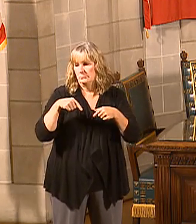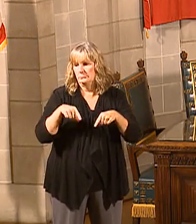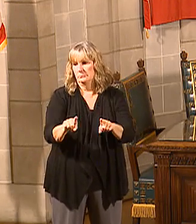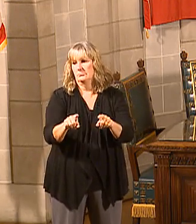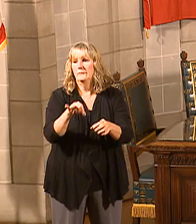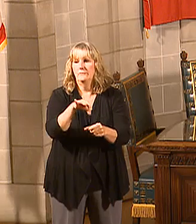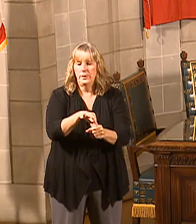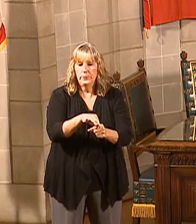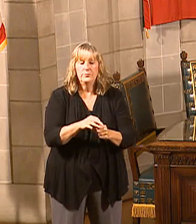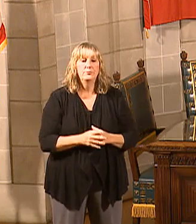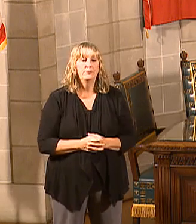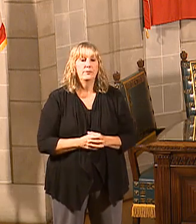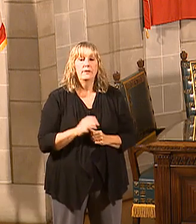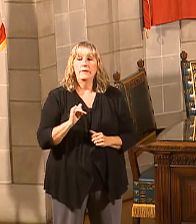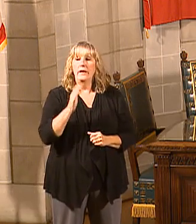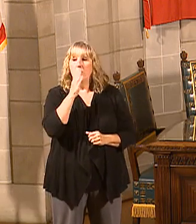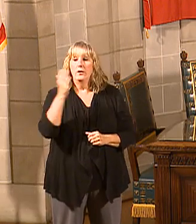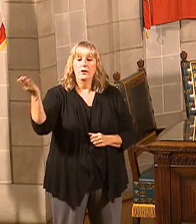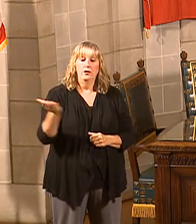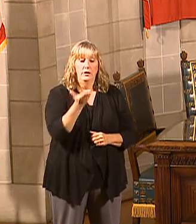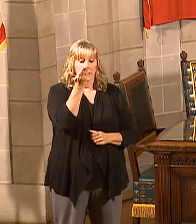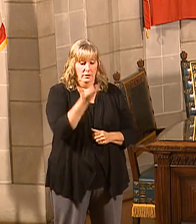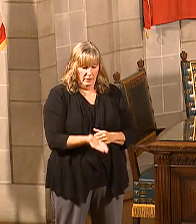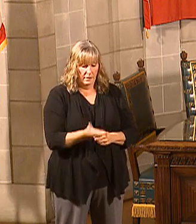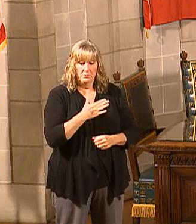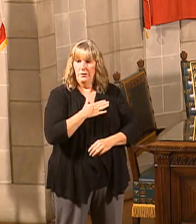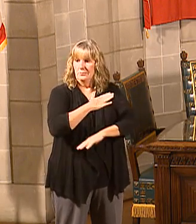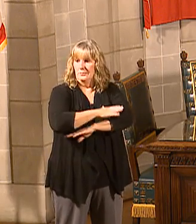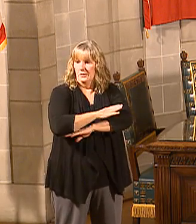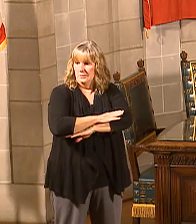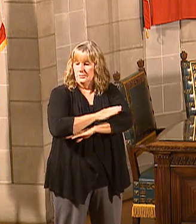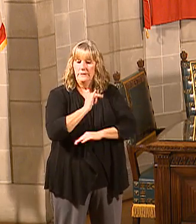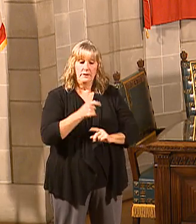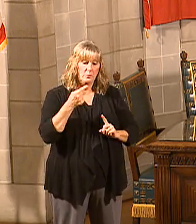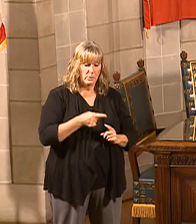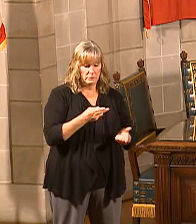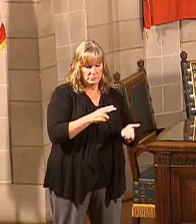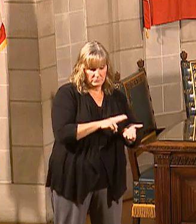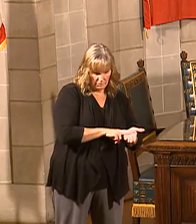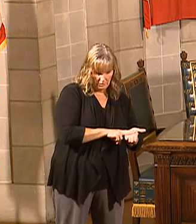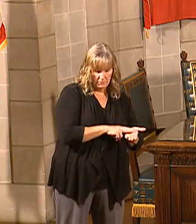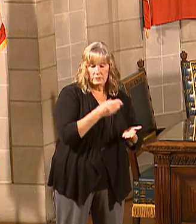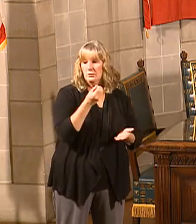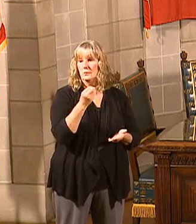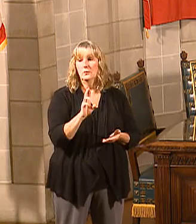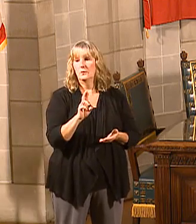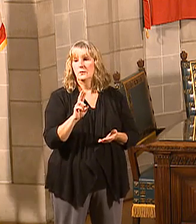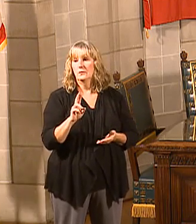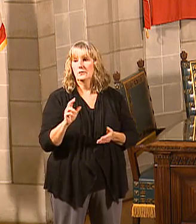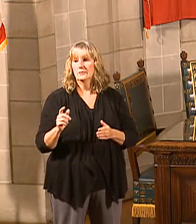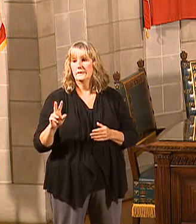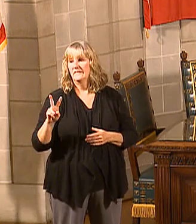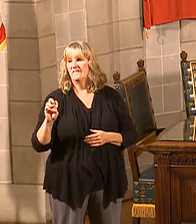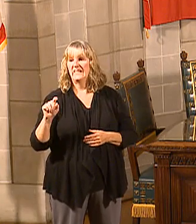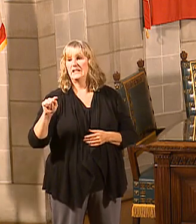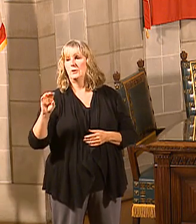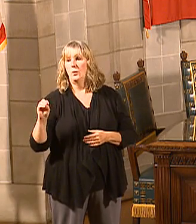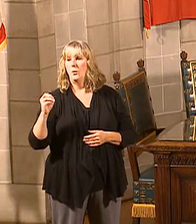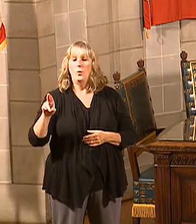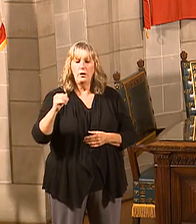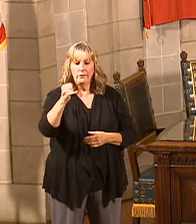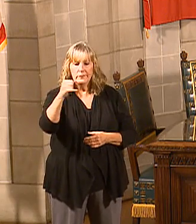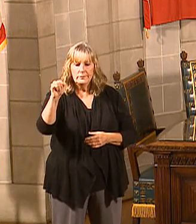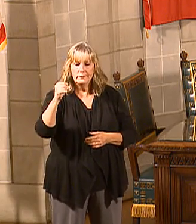on. And then ultimately, that will come to my desk, and I'll have the opportunity at that point to either sign or, veto or line item veto, just like a